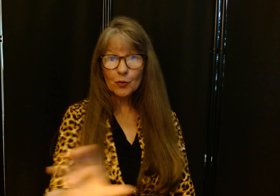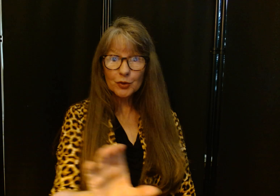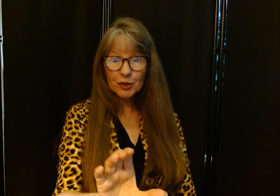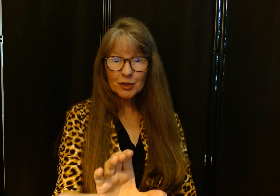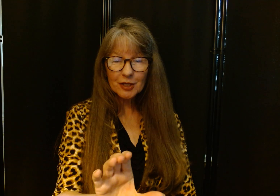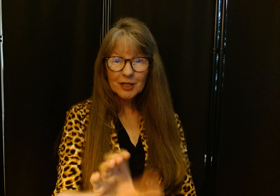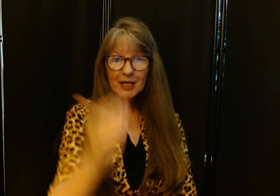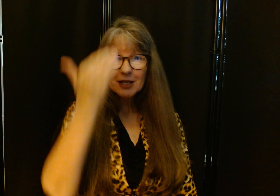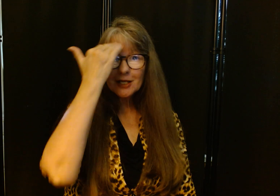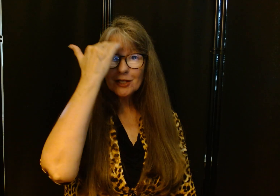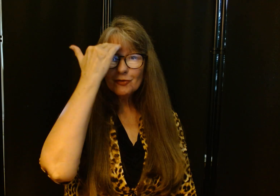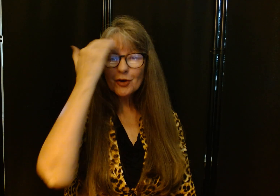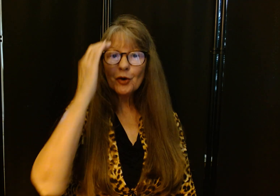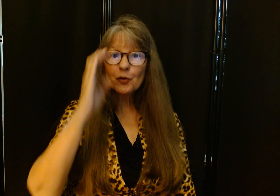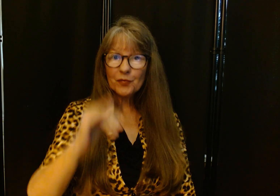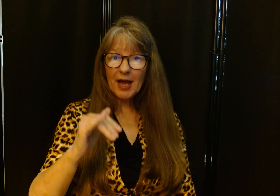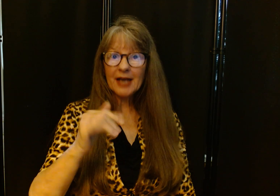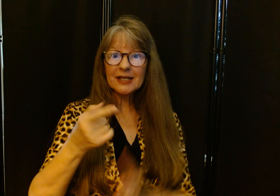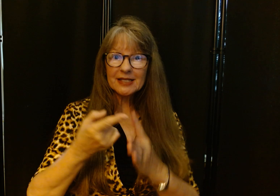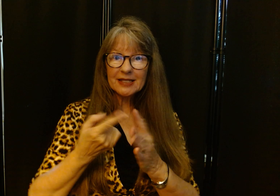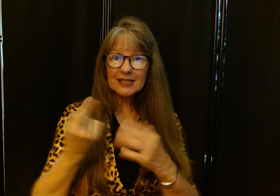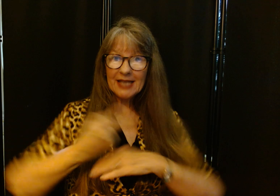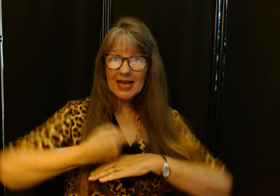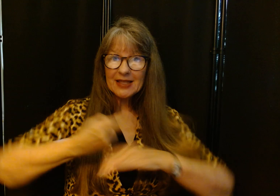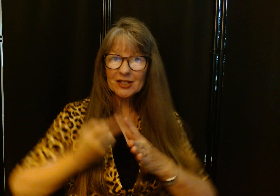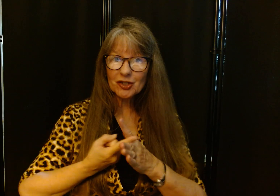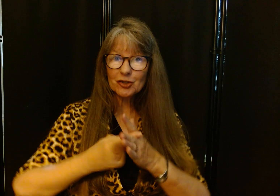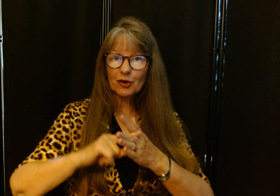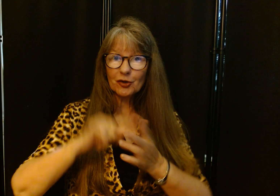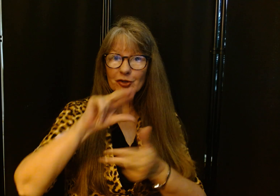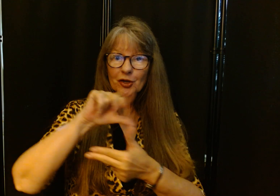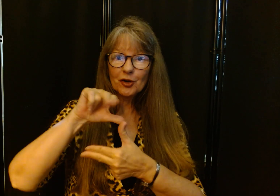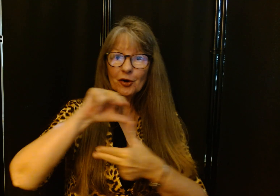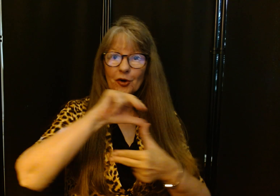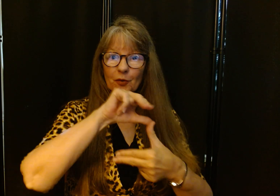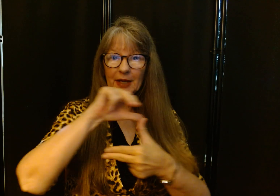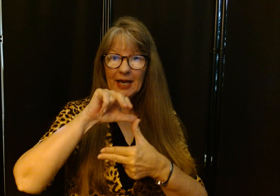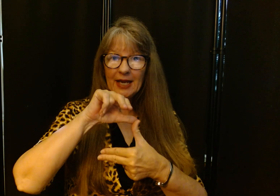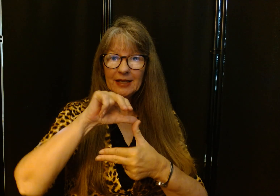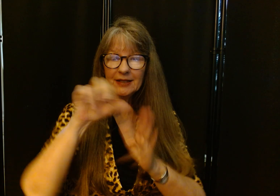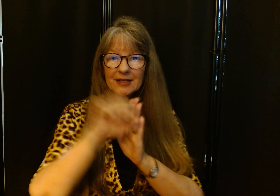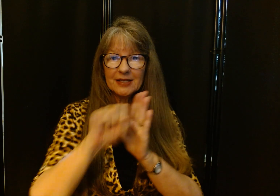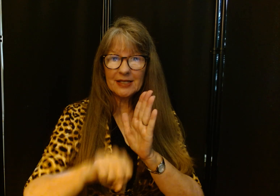coast, then you know that is the day that starts hurricane season.